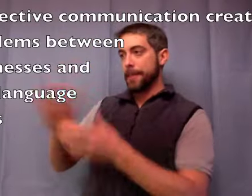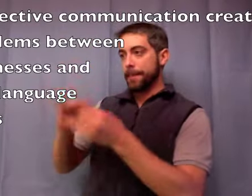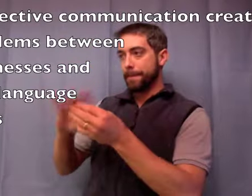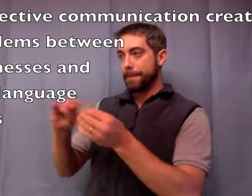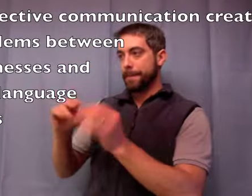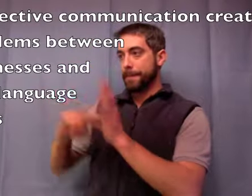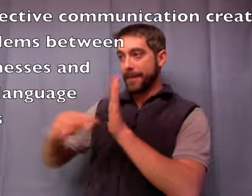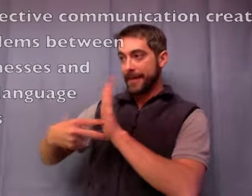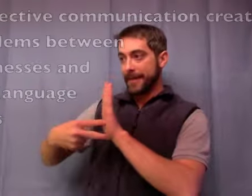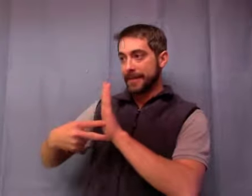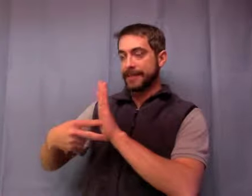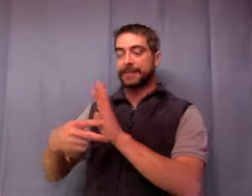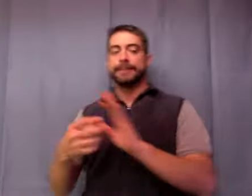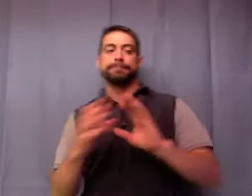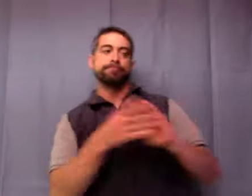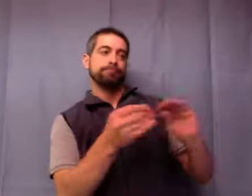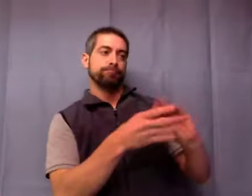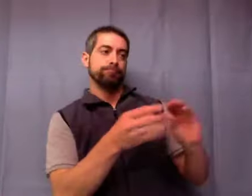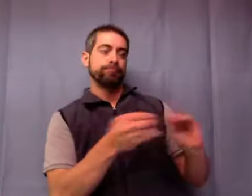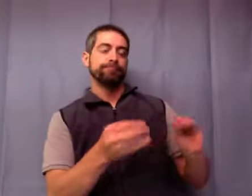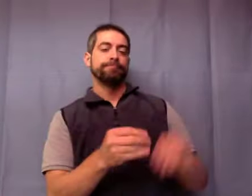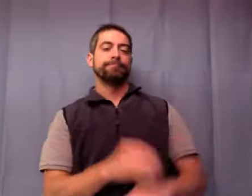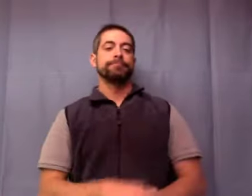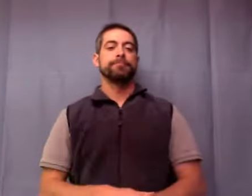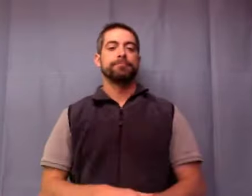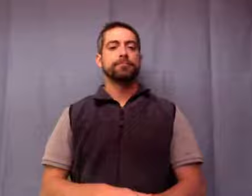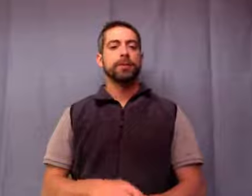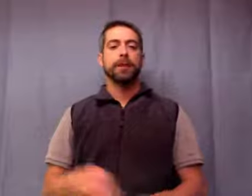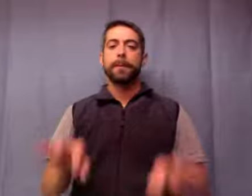providers when both need to communicate.